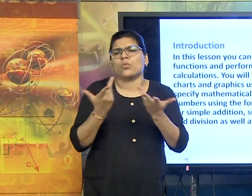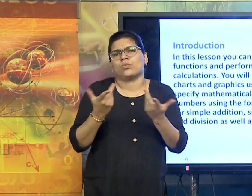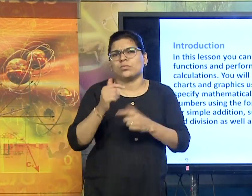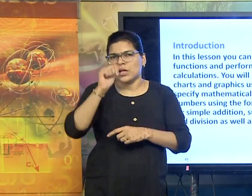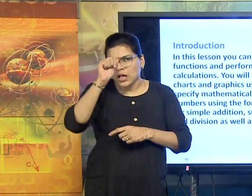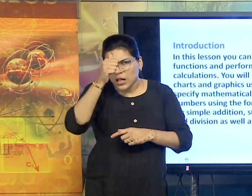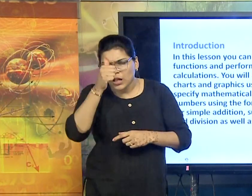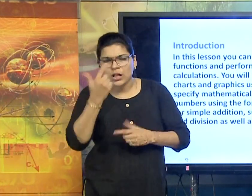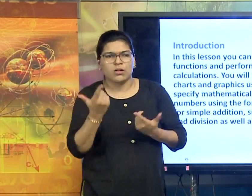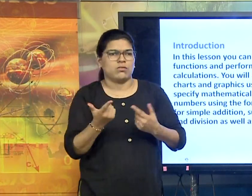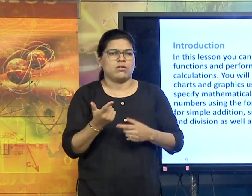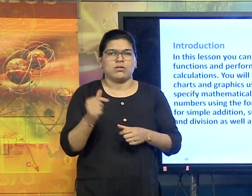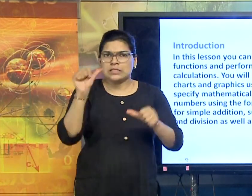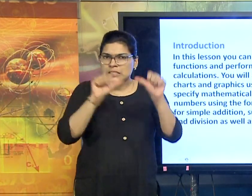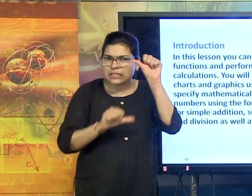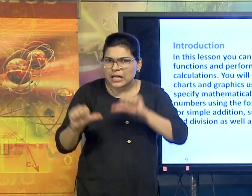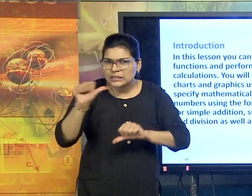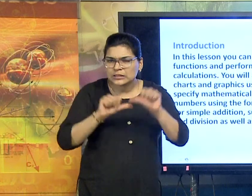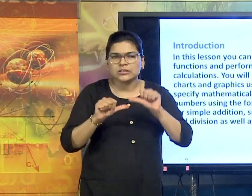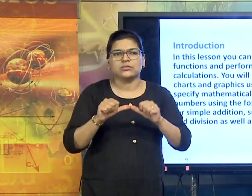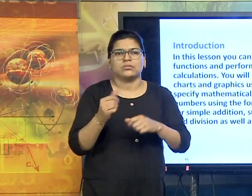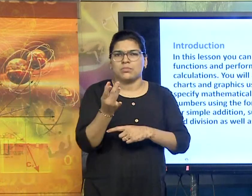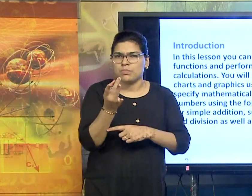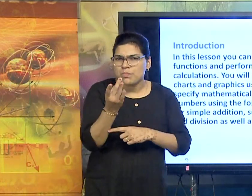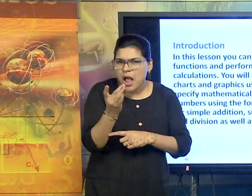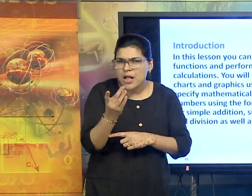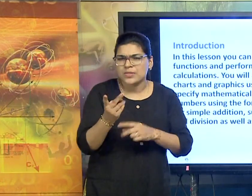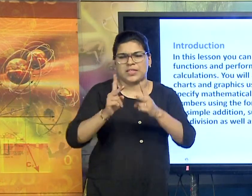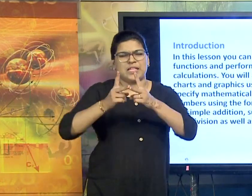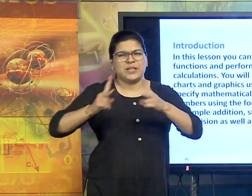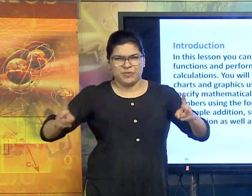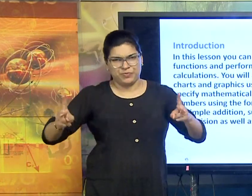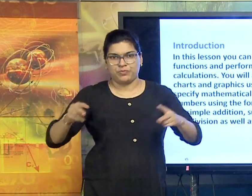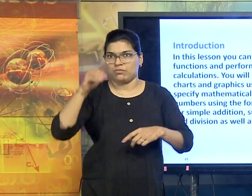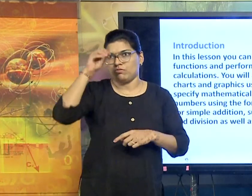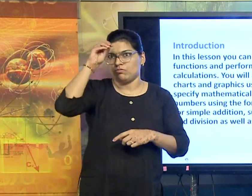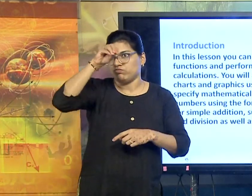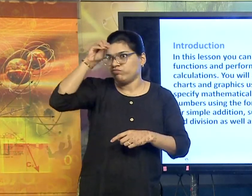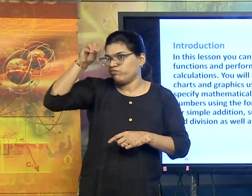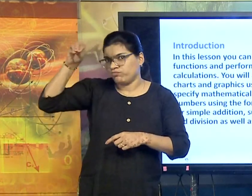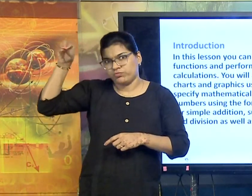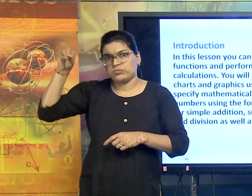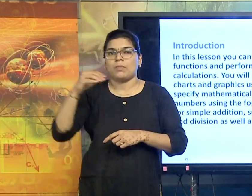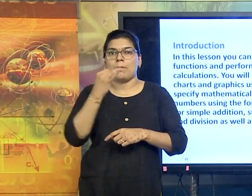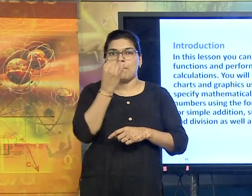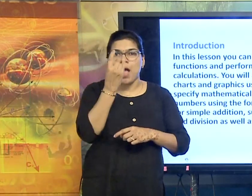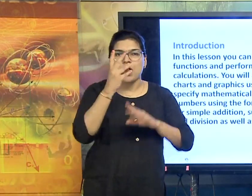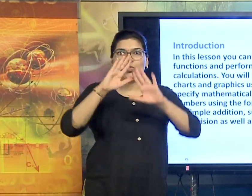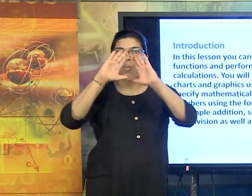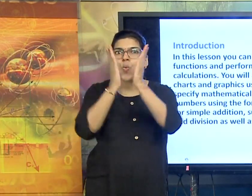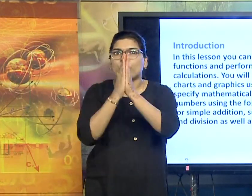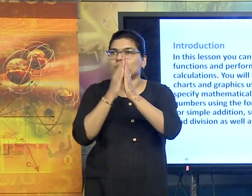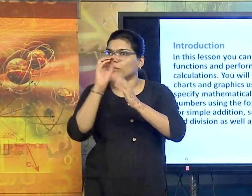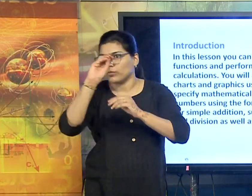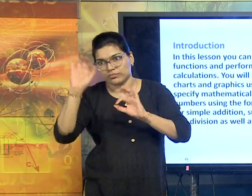User can write in any language, user can do any